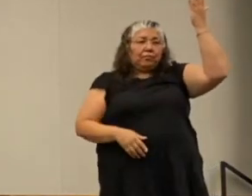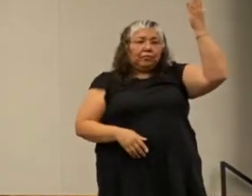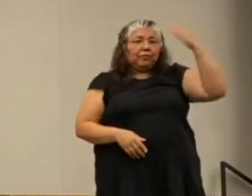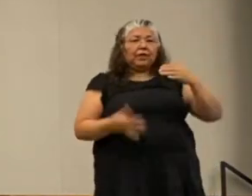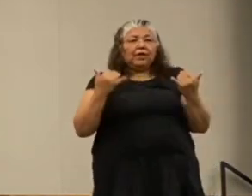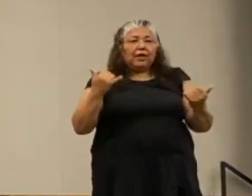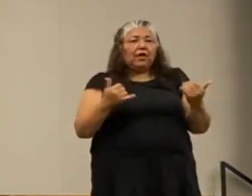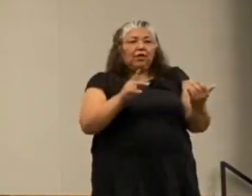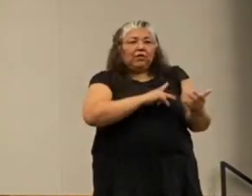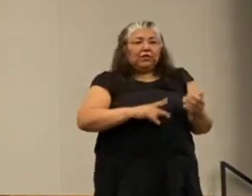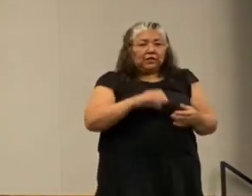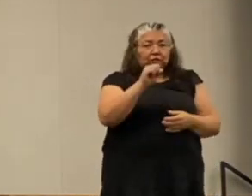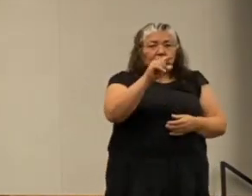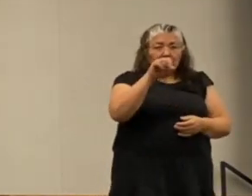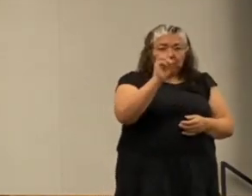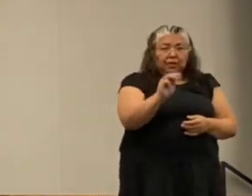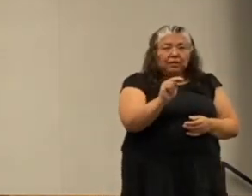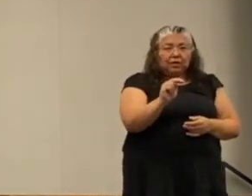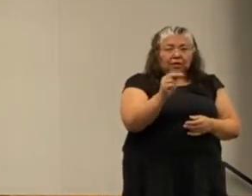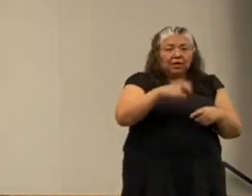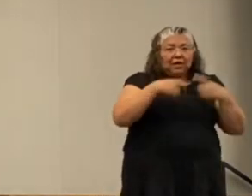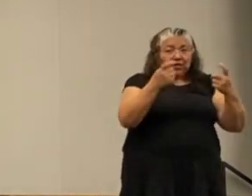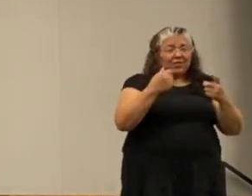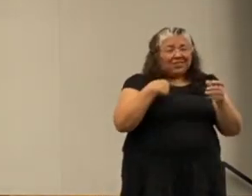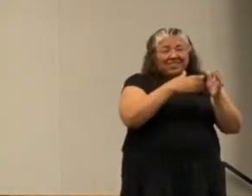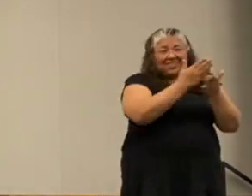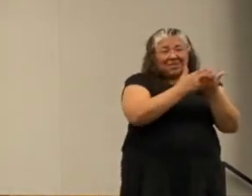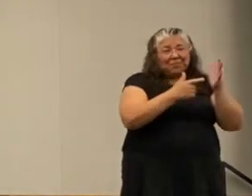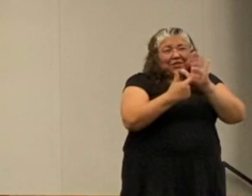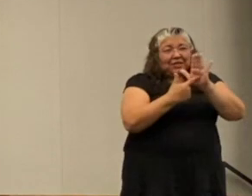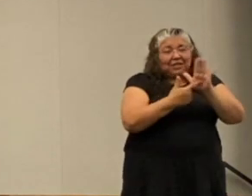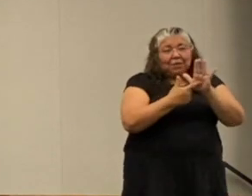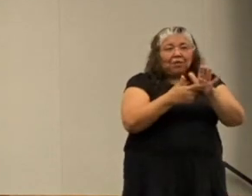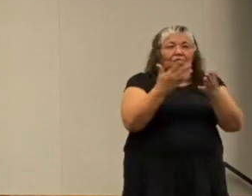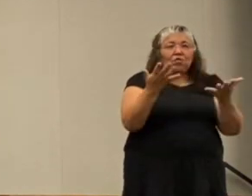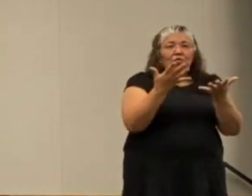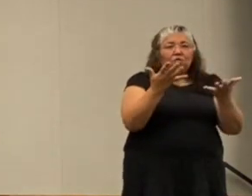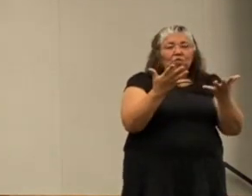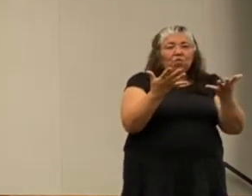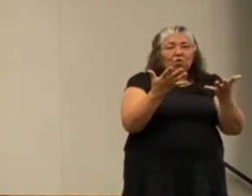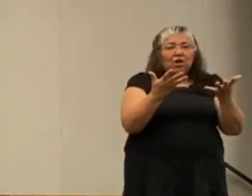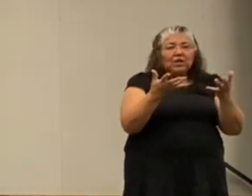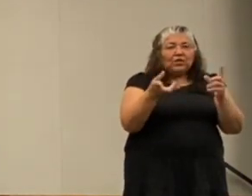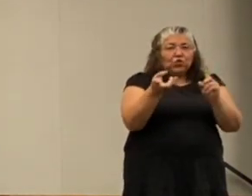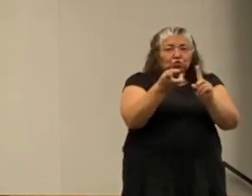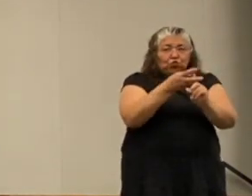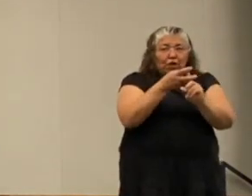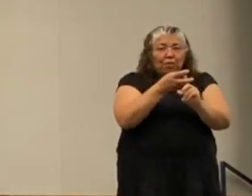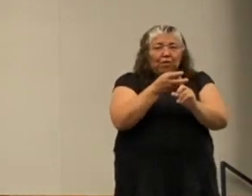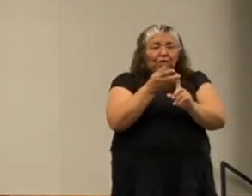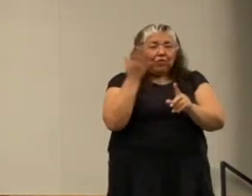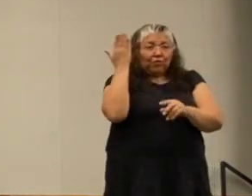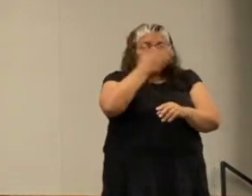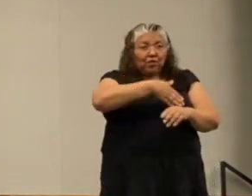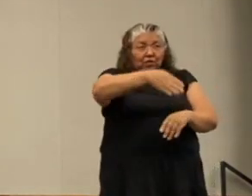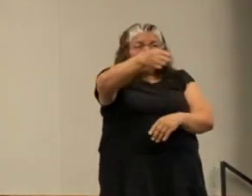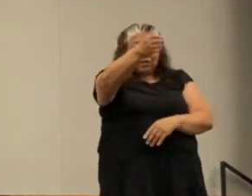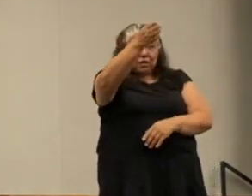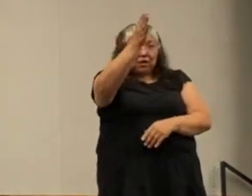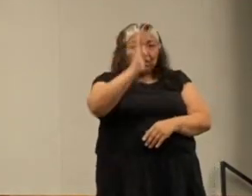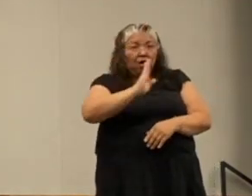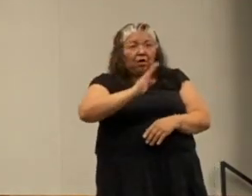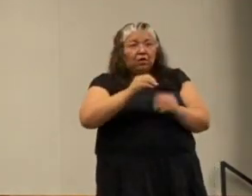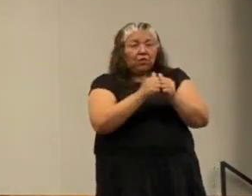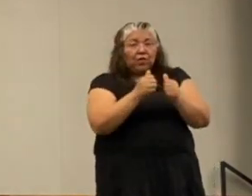Now, King Solomon gives us an example of what falling into the trap of a false god with